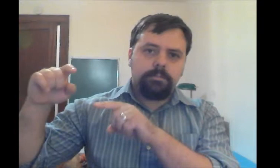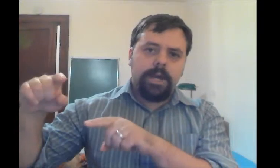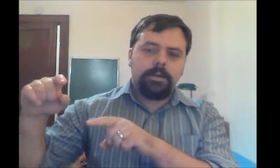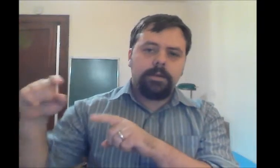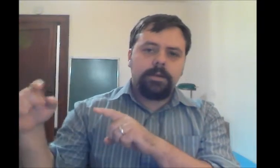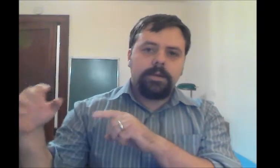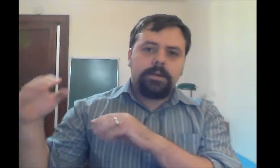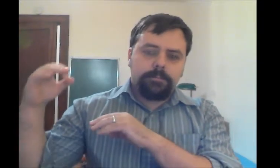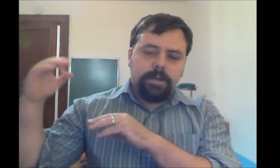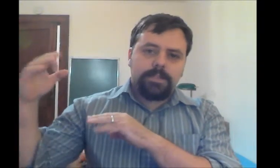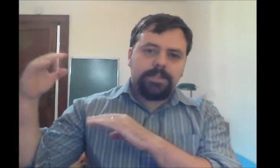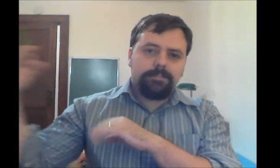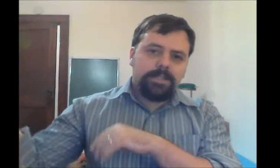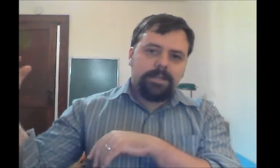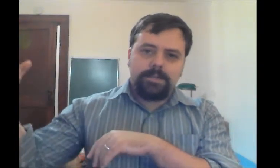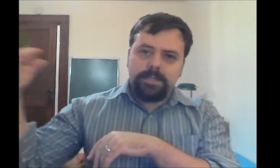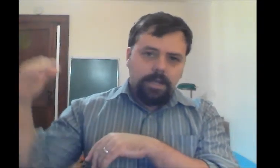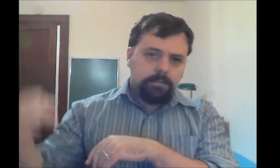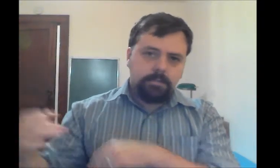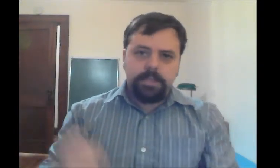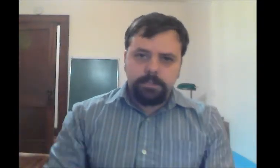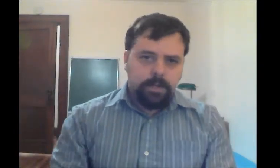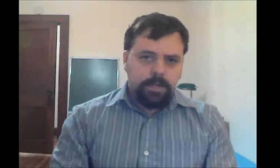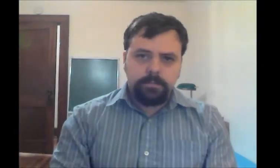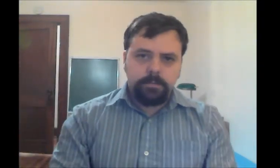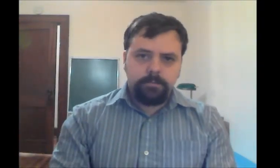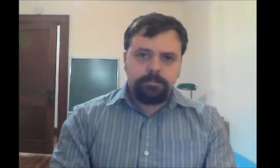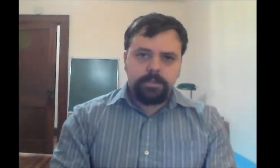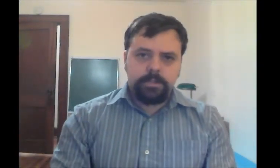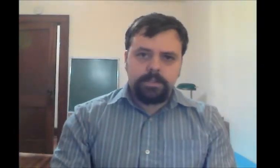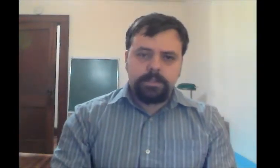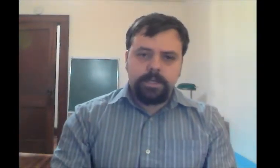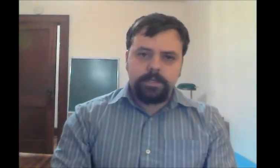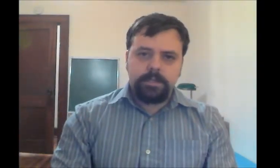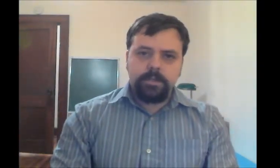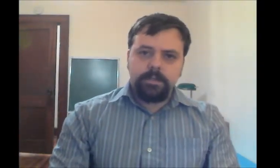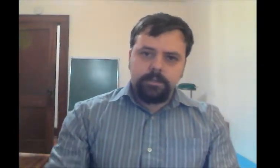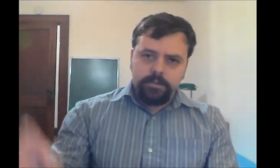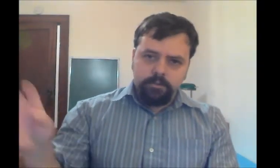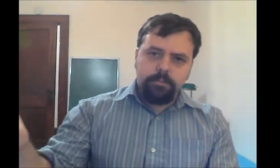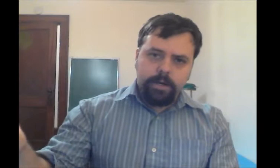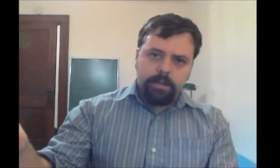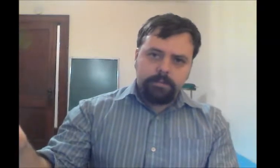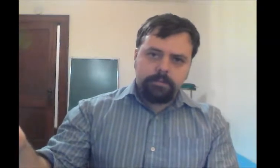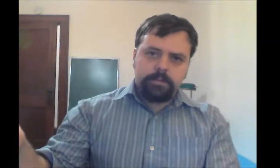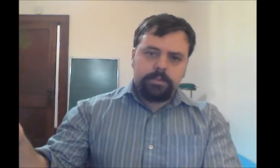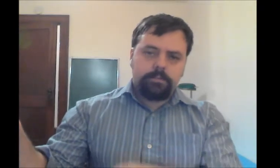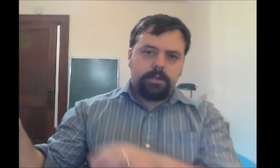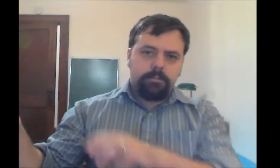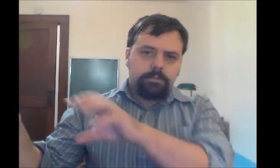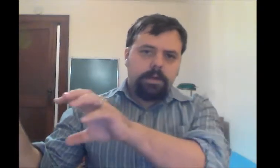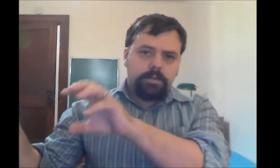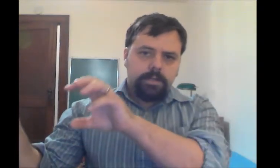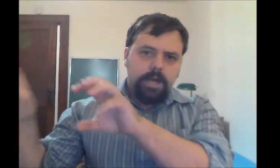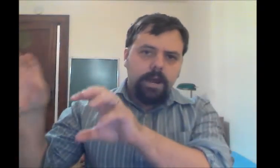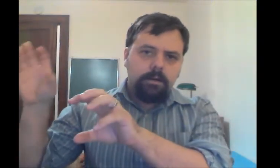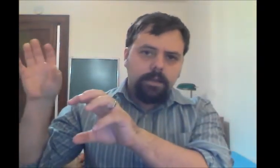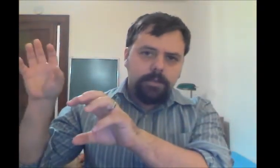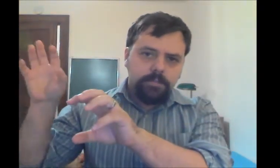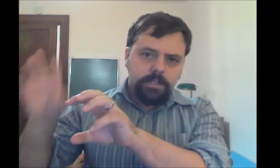map, this process can be done as optimally as possible in the sense that there's a group ring element such that when you multiply the entire image of the